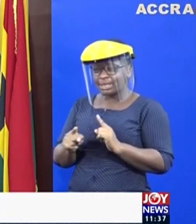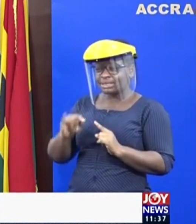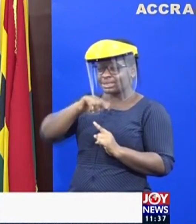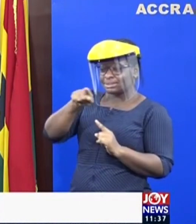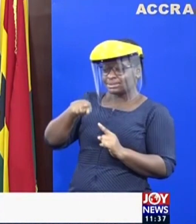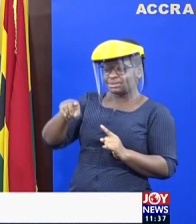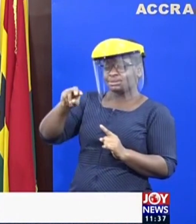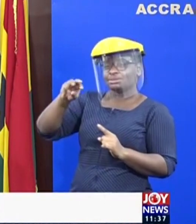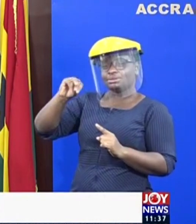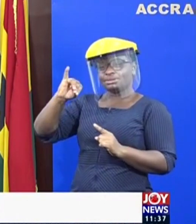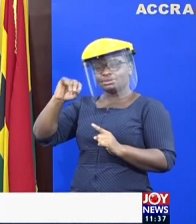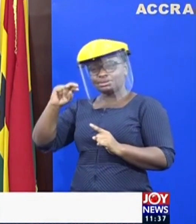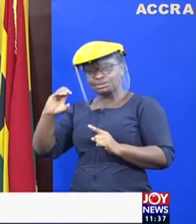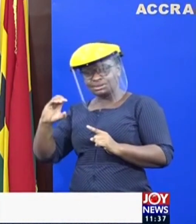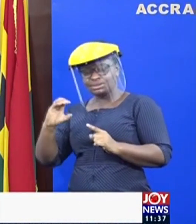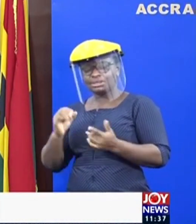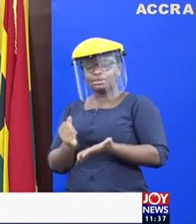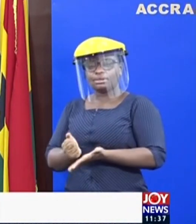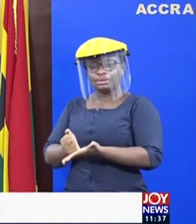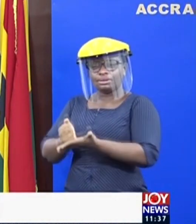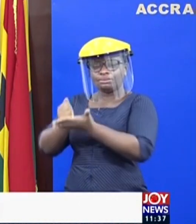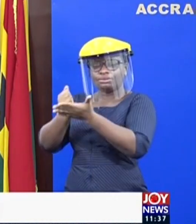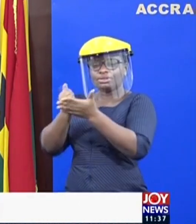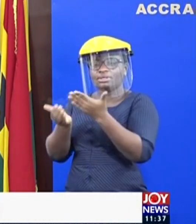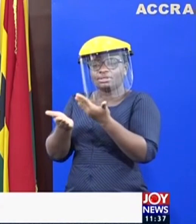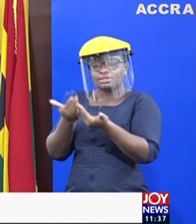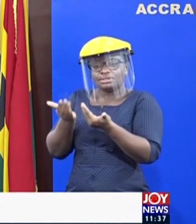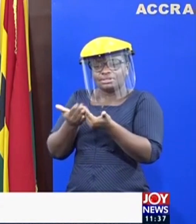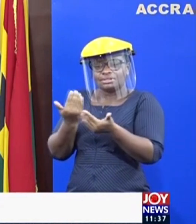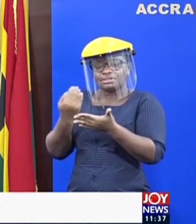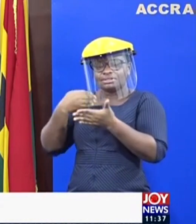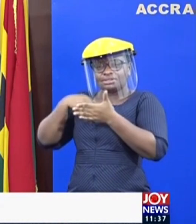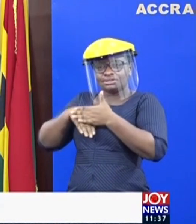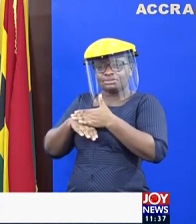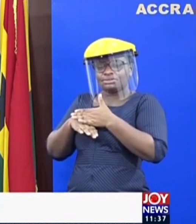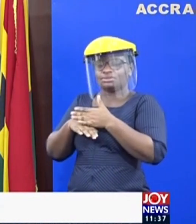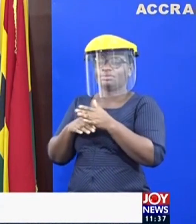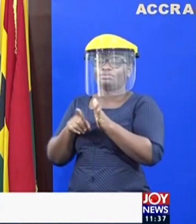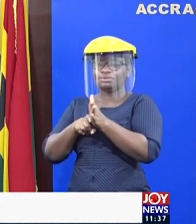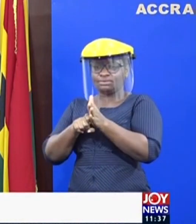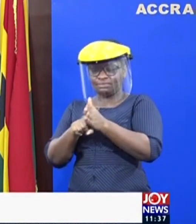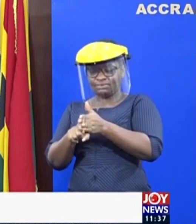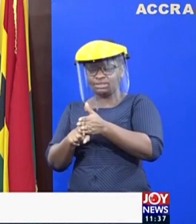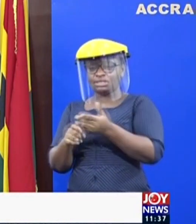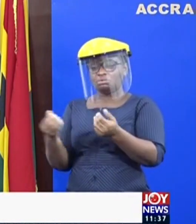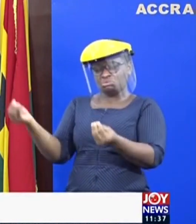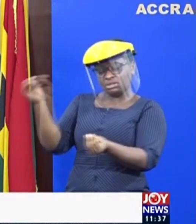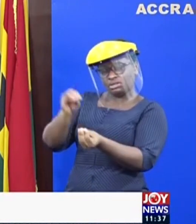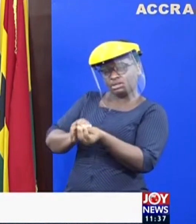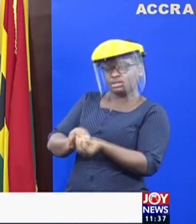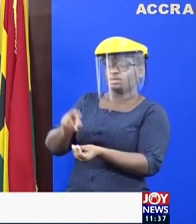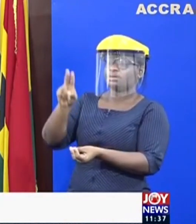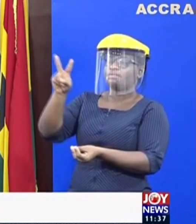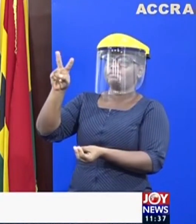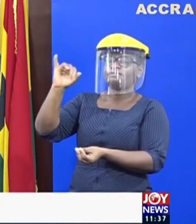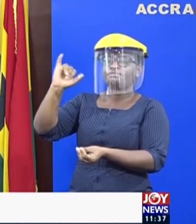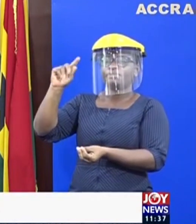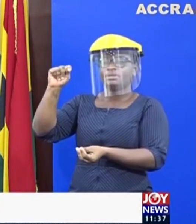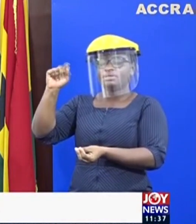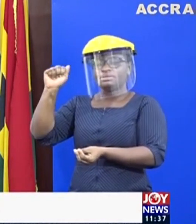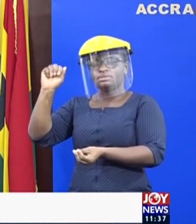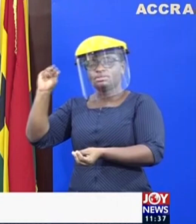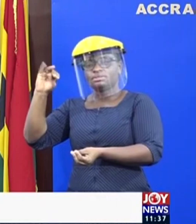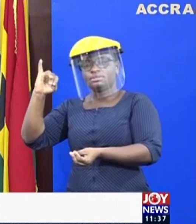nose, etc. That does not allow easy entry of the virus. So that's why we use that and add vitamin C to our treatment. The